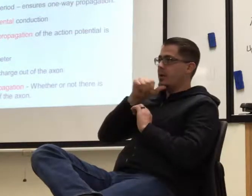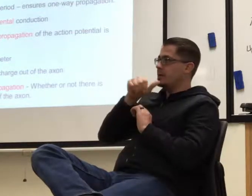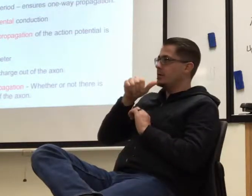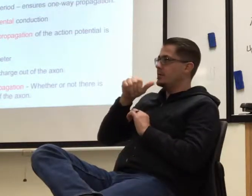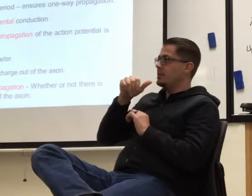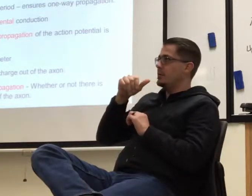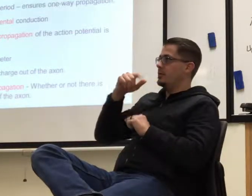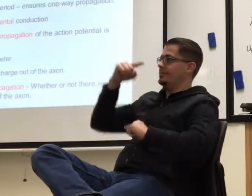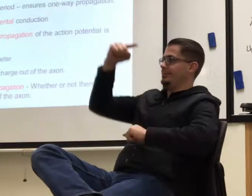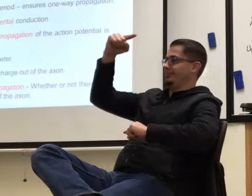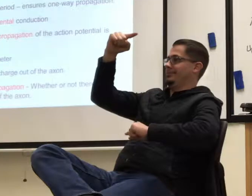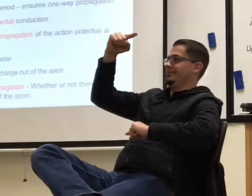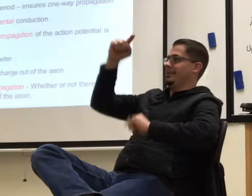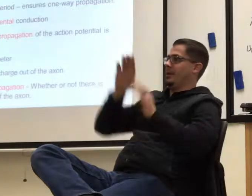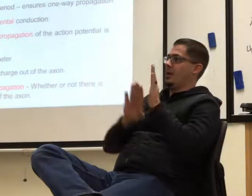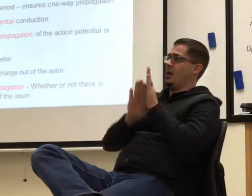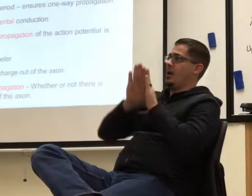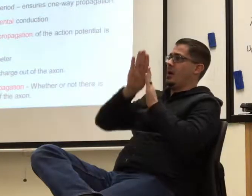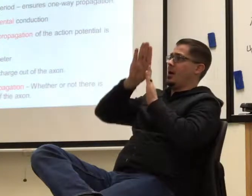magnitude